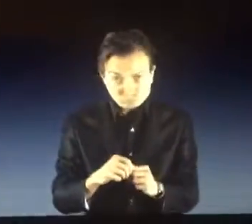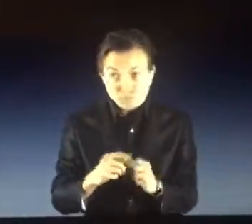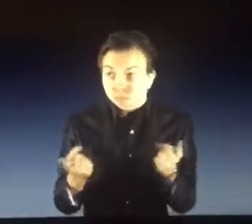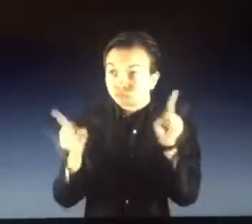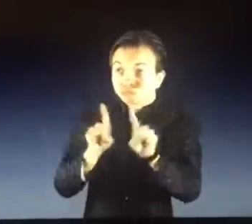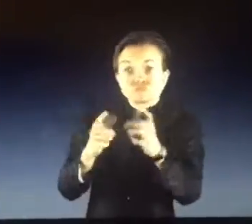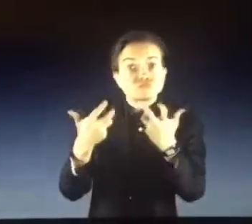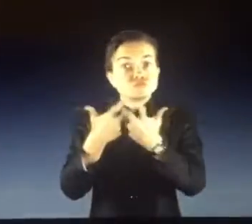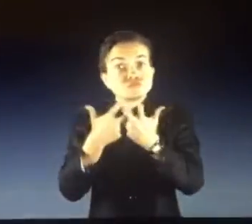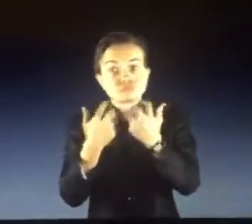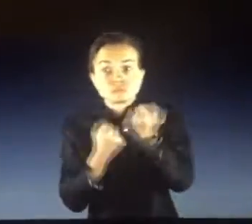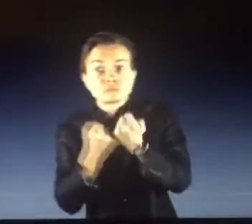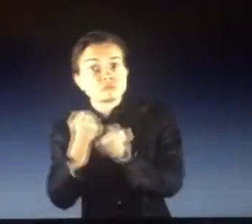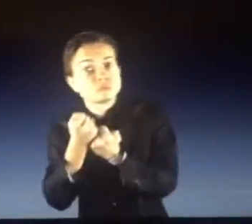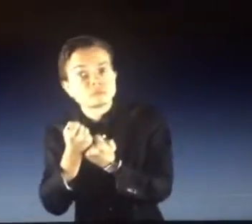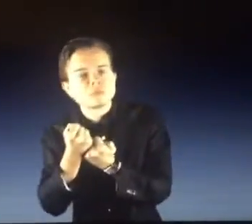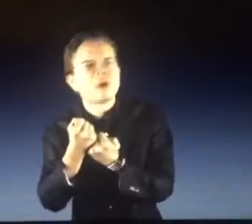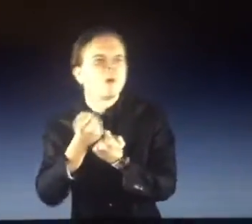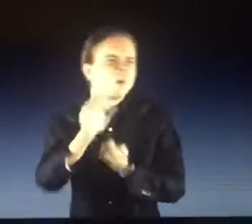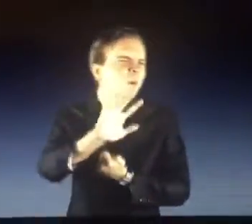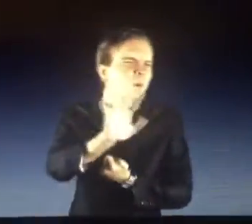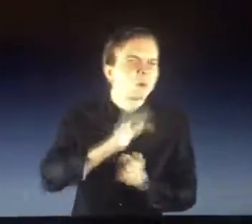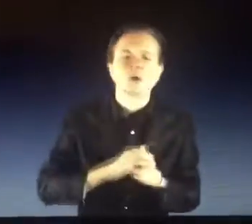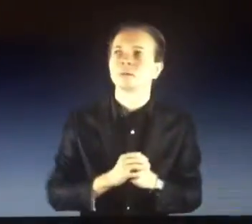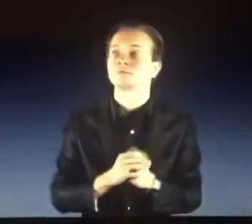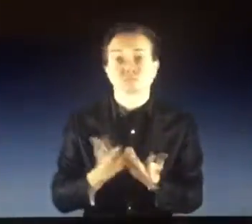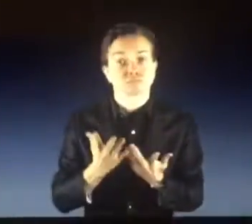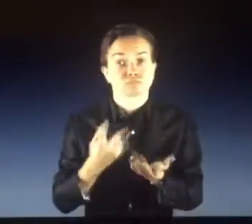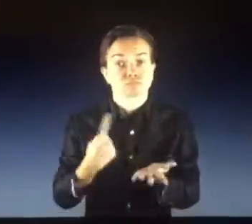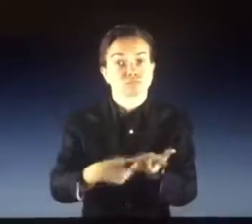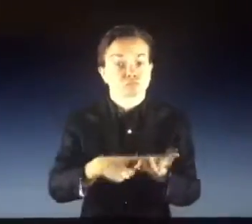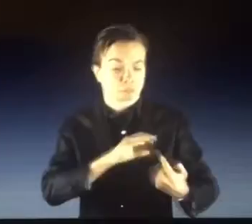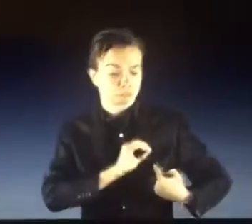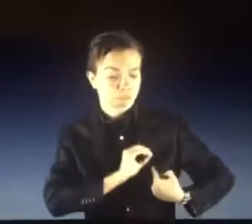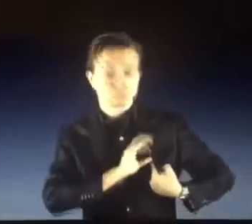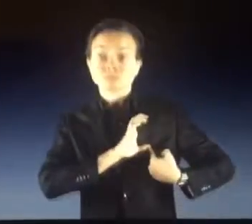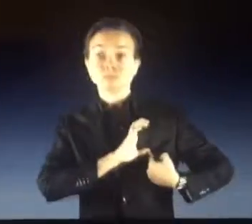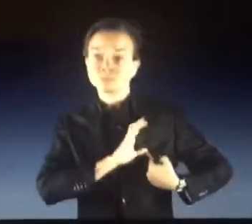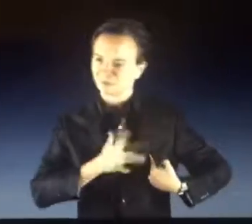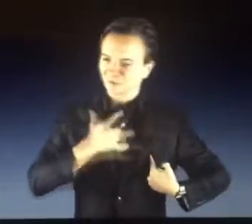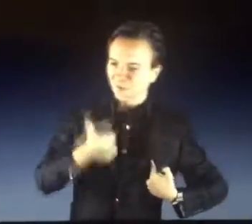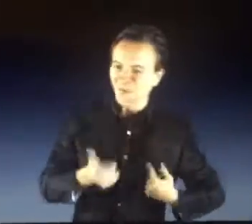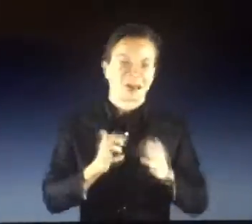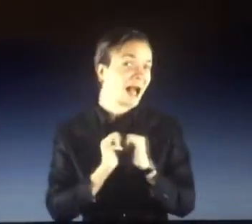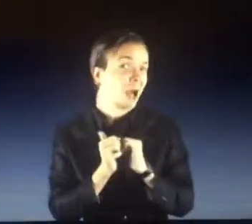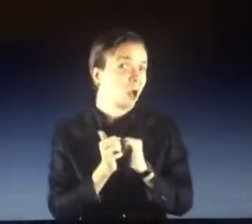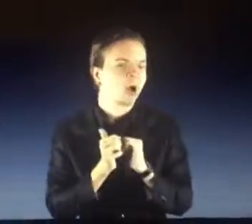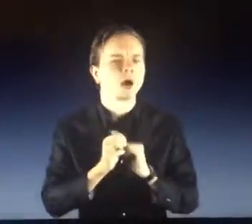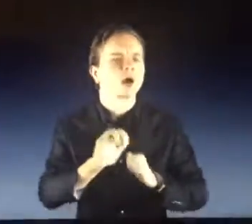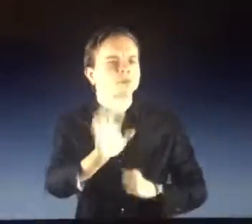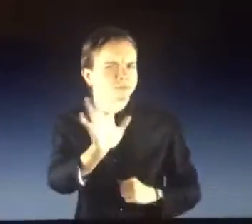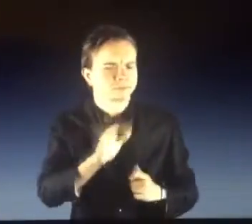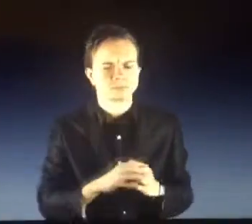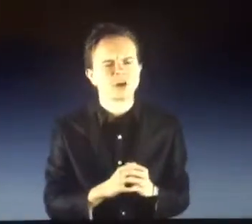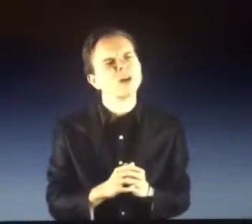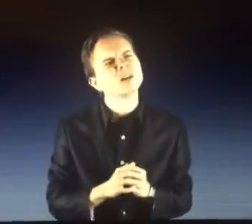Now, for the duration of this video, we're going to talk about a few different things. Not supporting and not how you're going